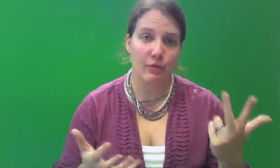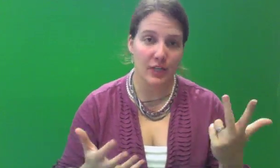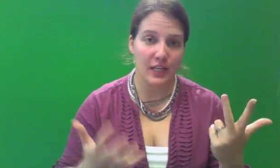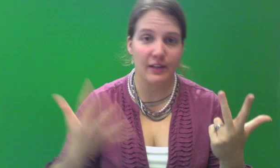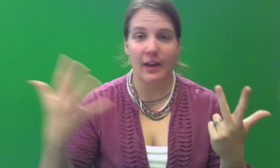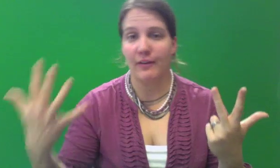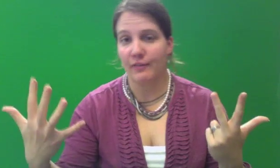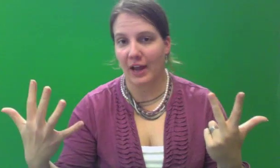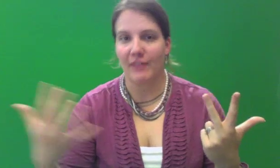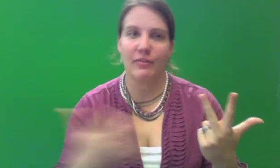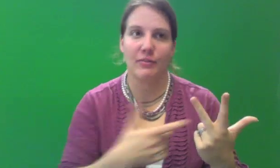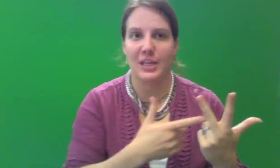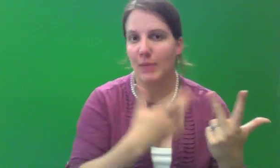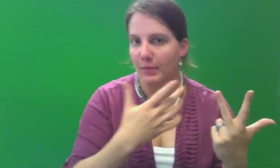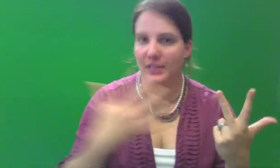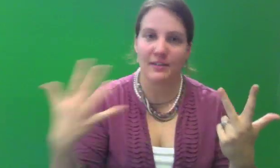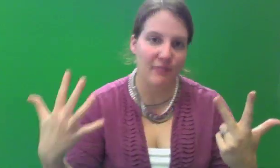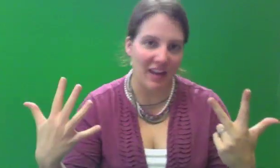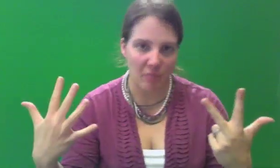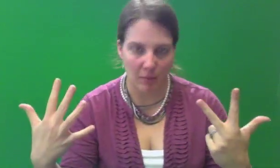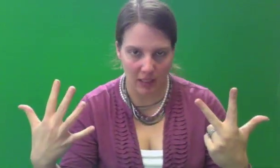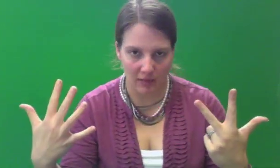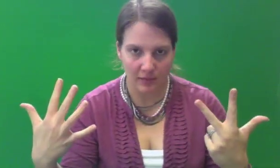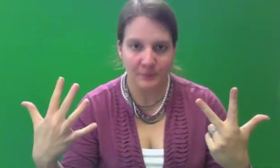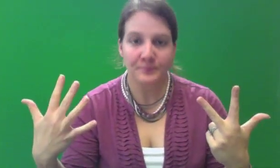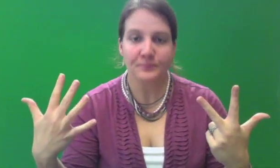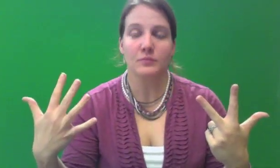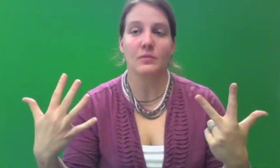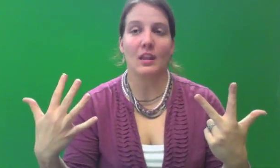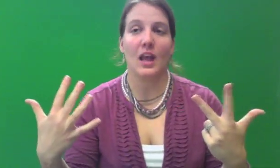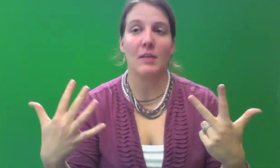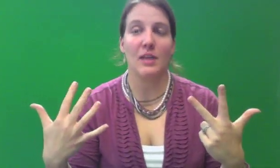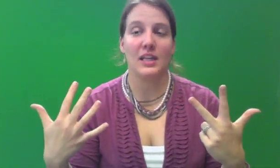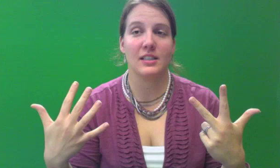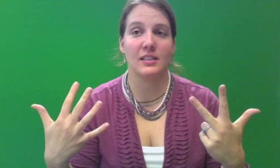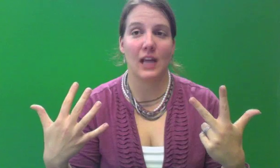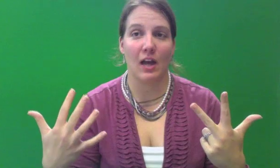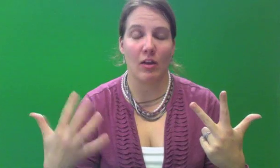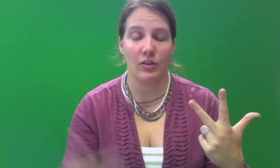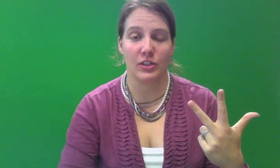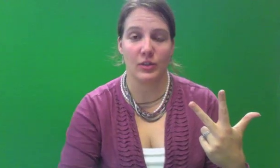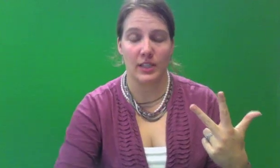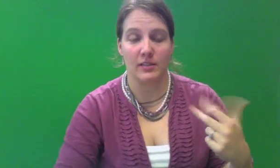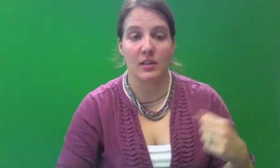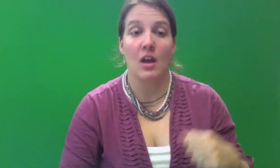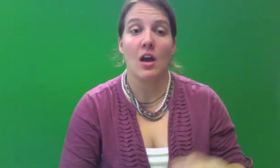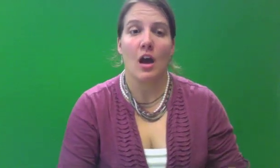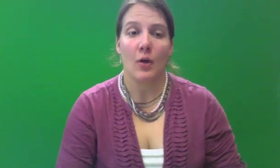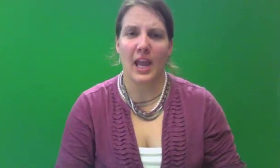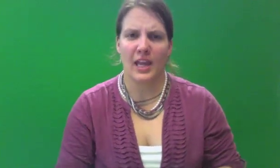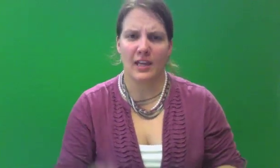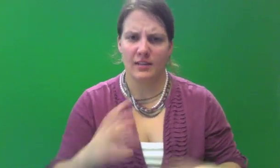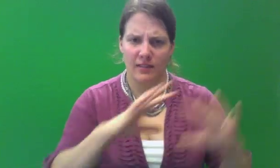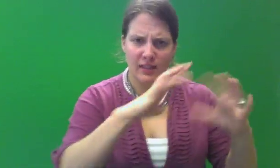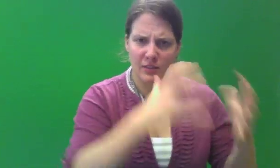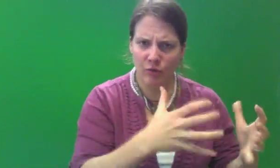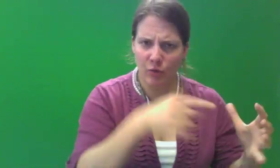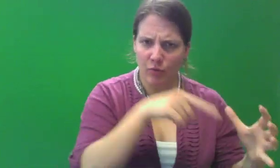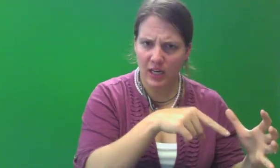3 and 5, 3 pumpkins and 5 pumpkins, I may tell the students, okay, this group right here